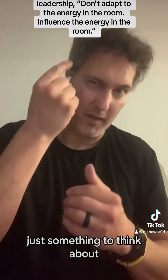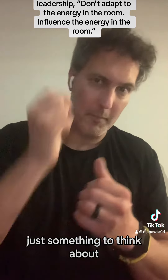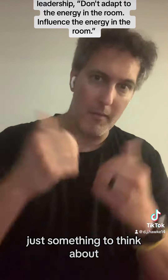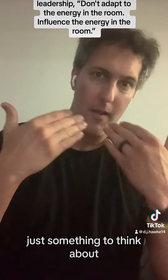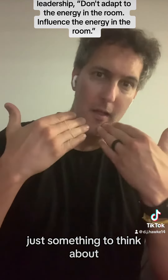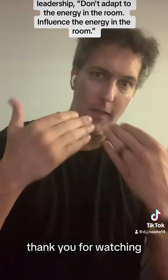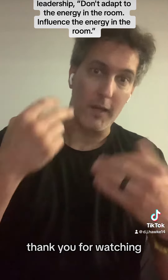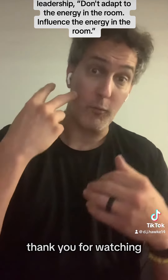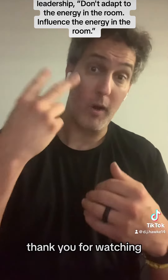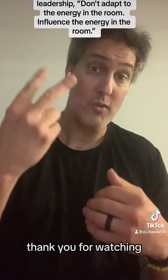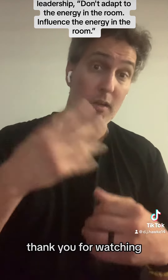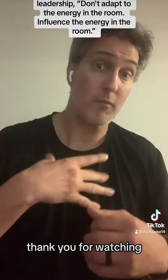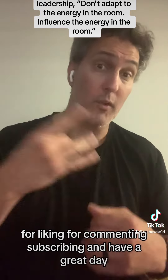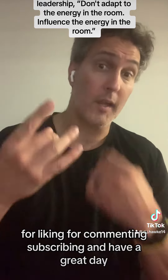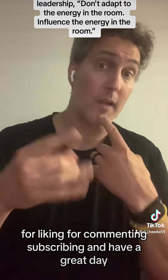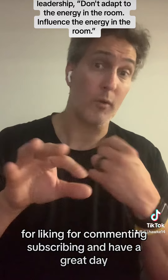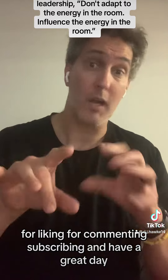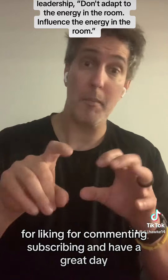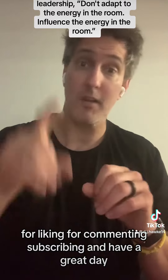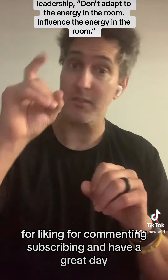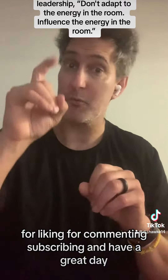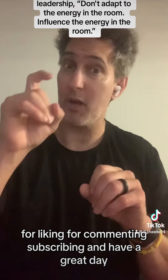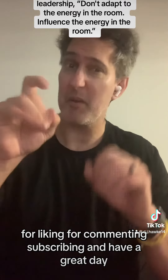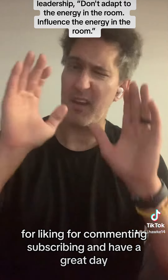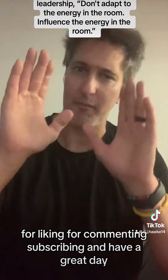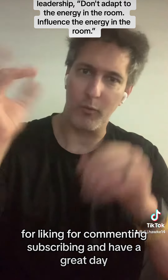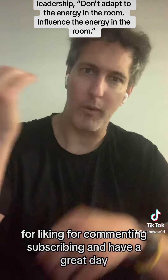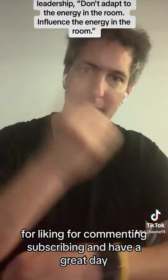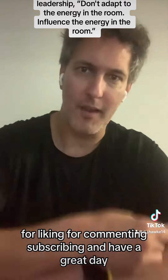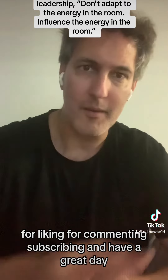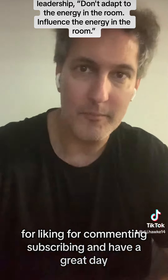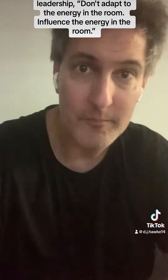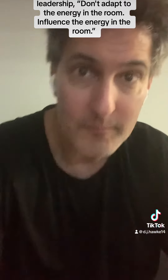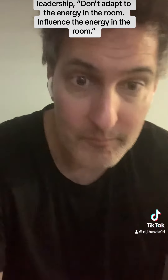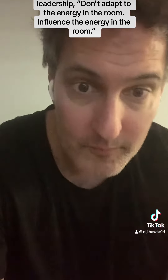about. Thank you for watching, for liking, for commenting, subscribing, and have a great day.